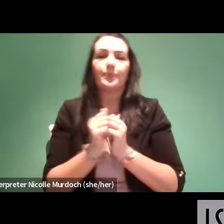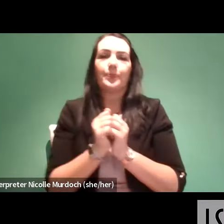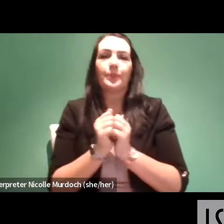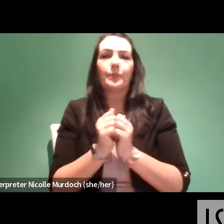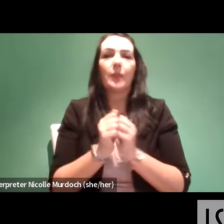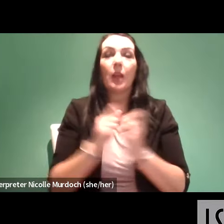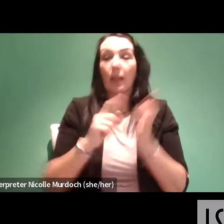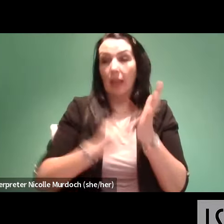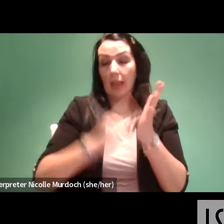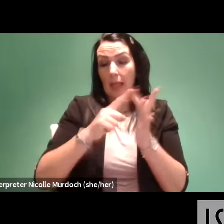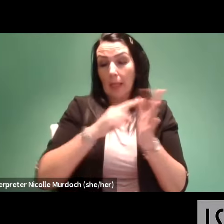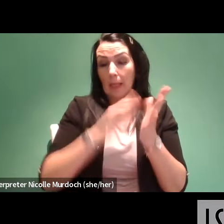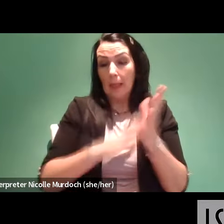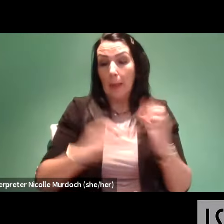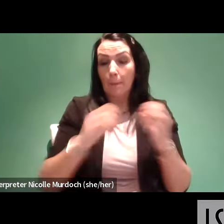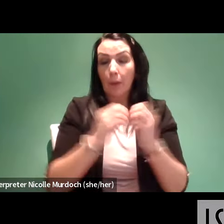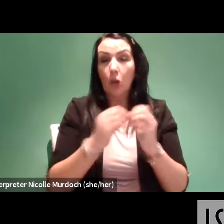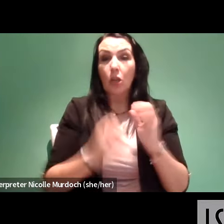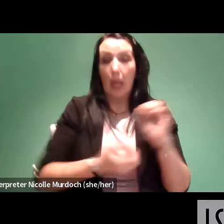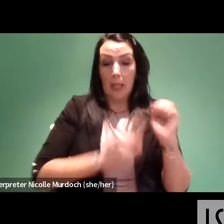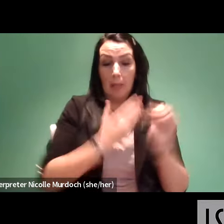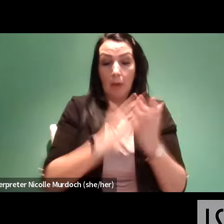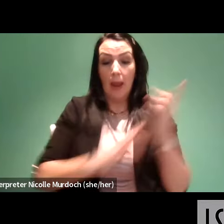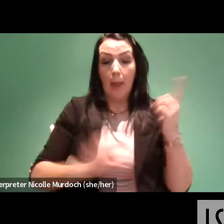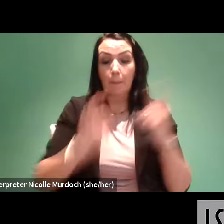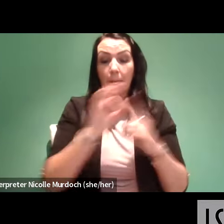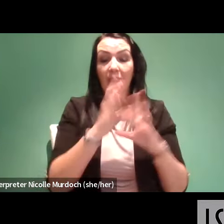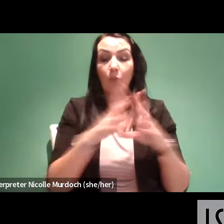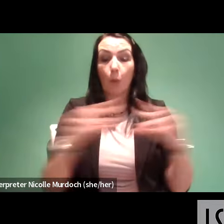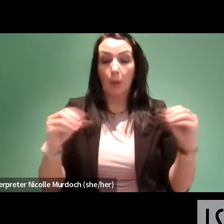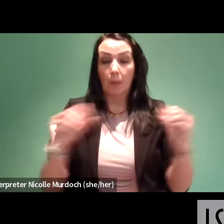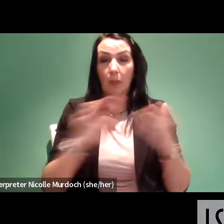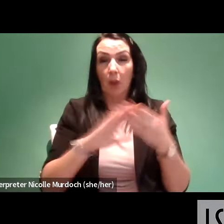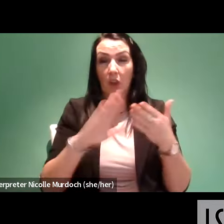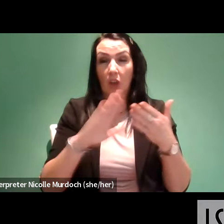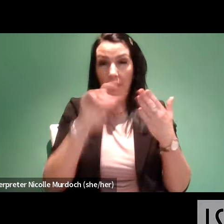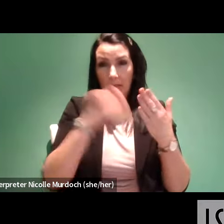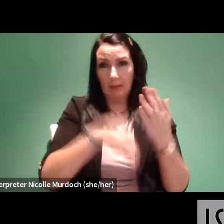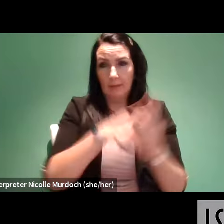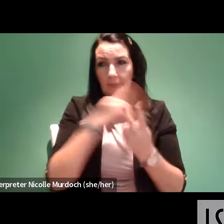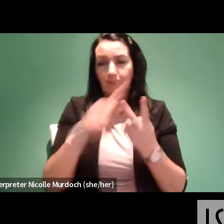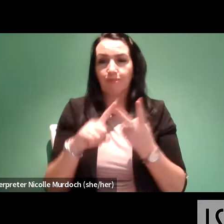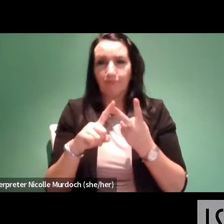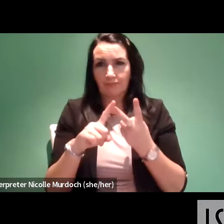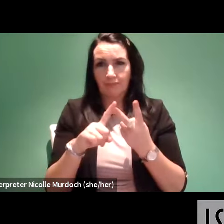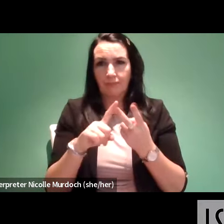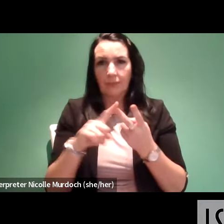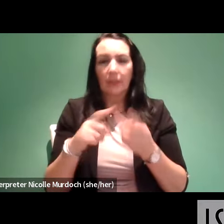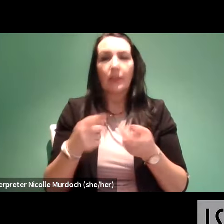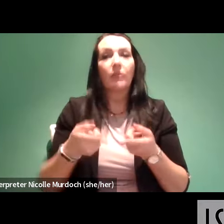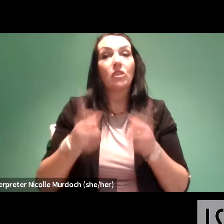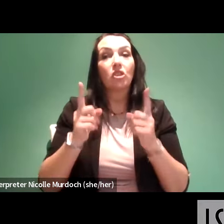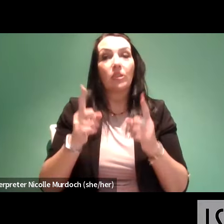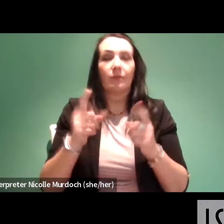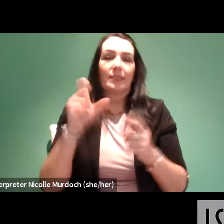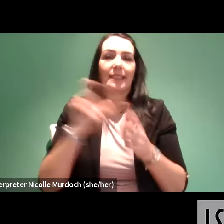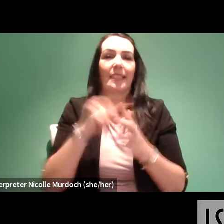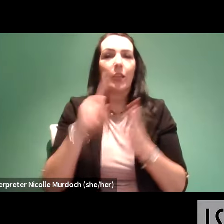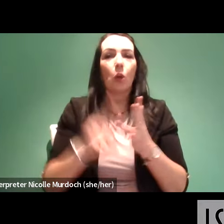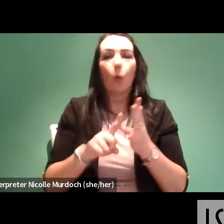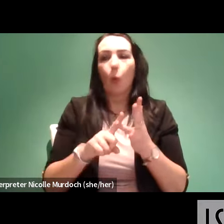Byrne is the Labour MP for Birmingham Hodge Hill. Miatta Fahnbulleh is the Chief Executive of the New Economics